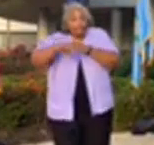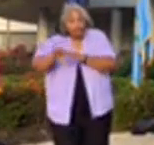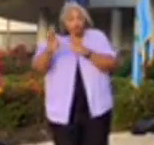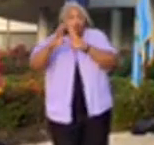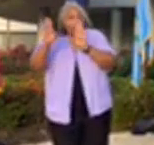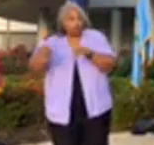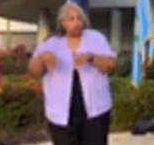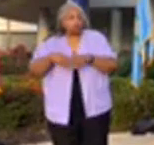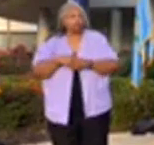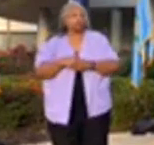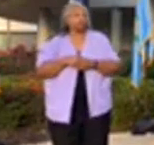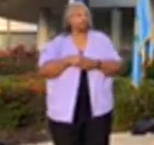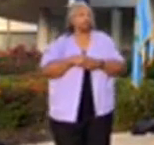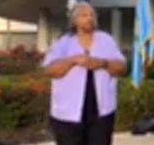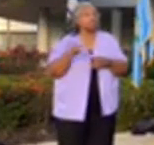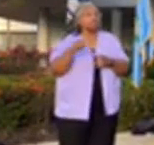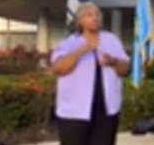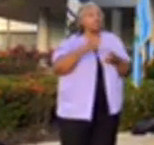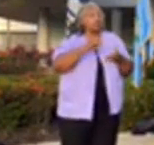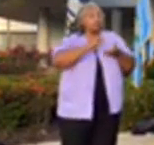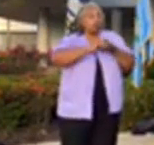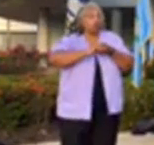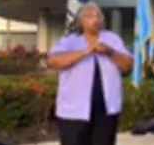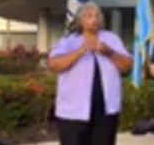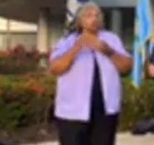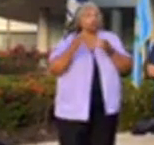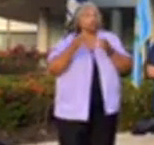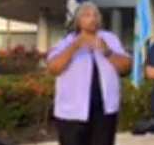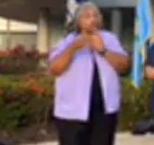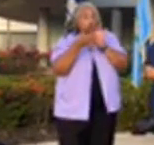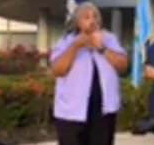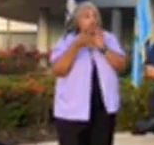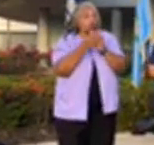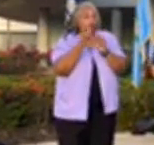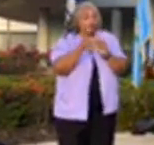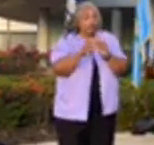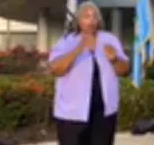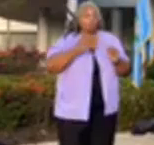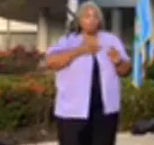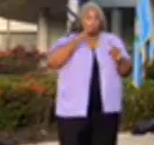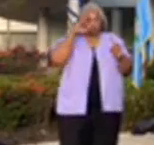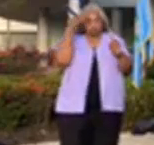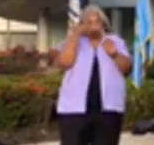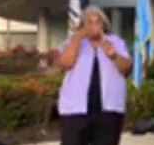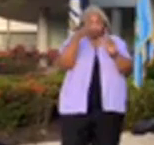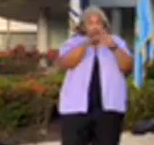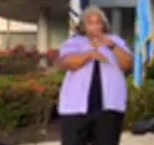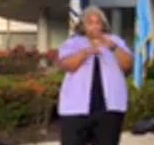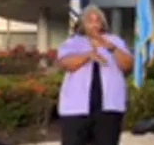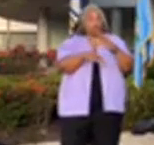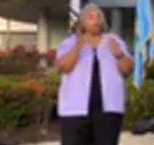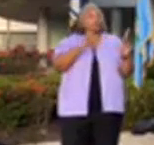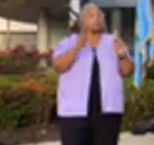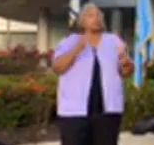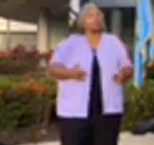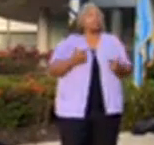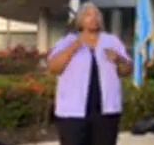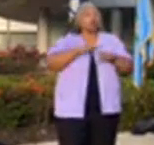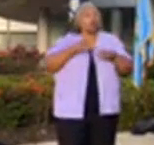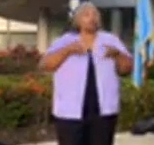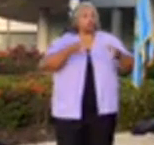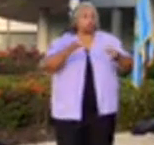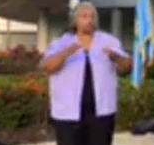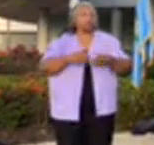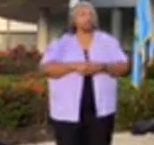housing. So there are partners associated with that. But my focus primarily has been on street homeless.